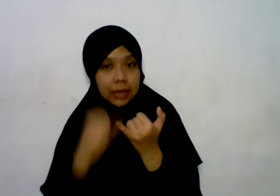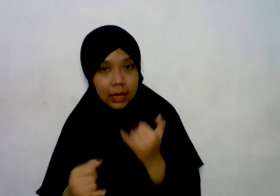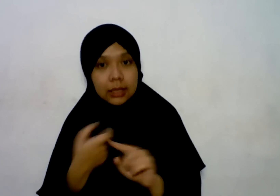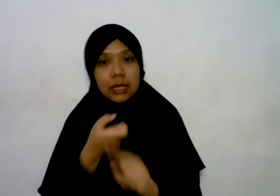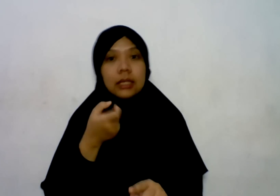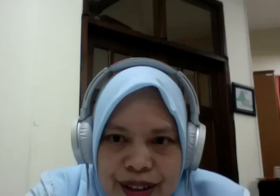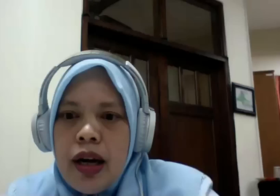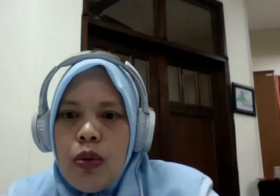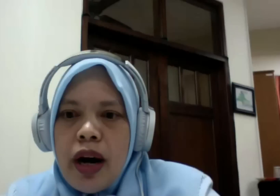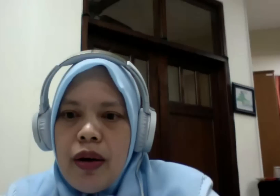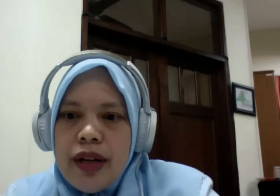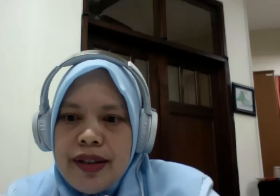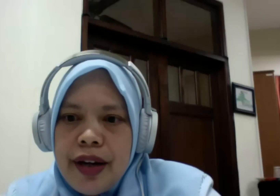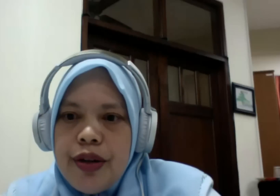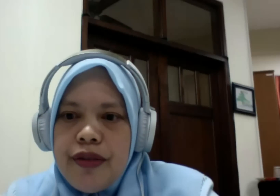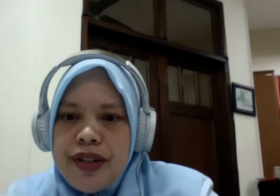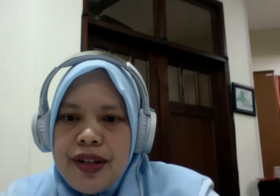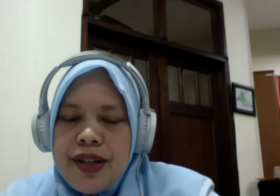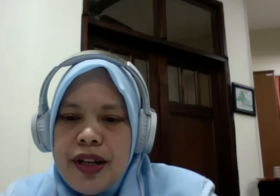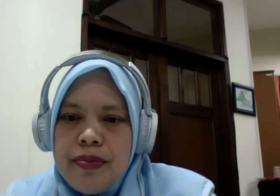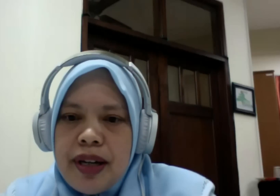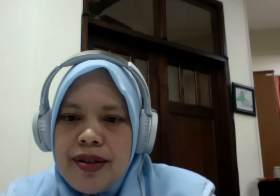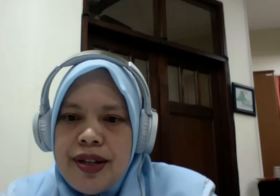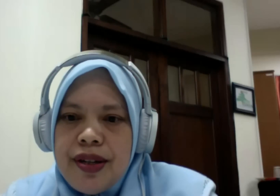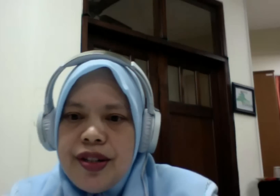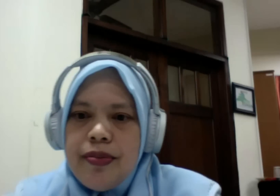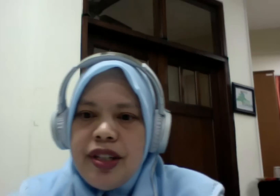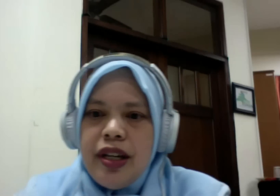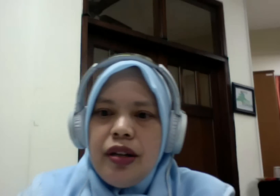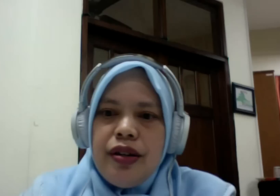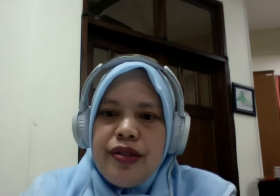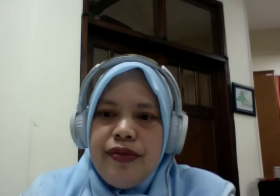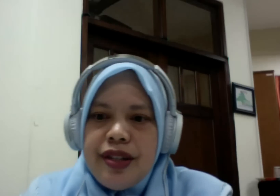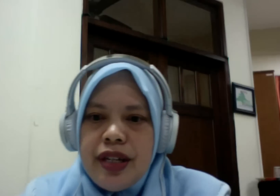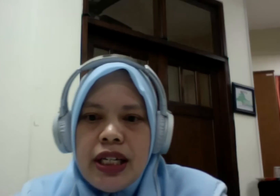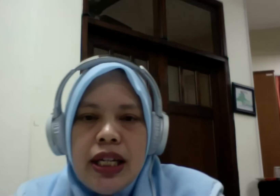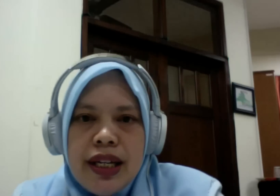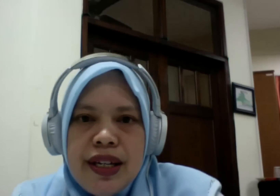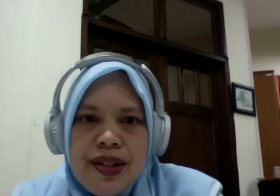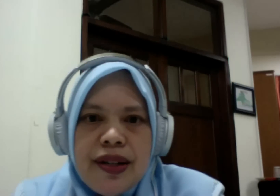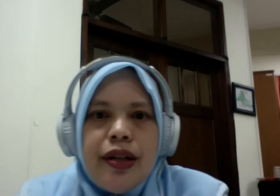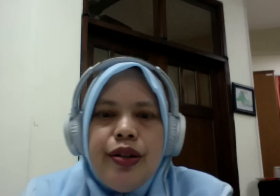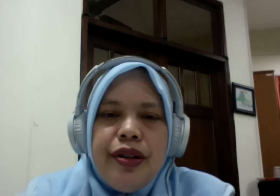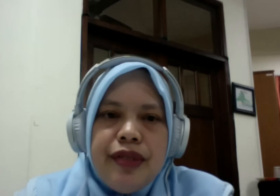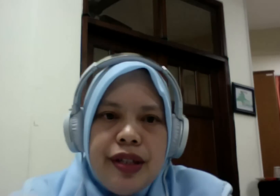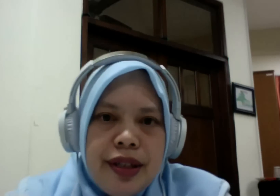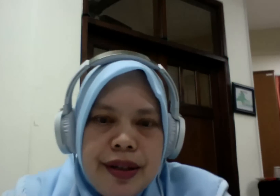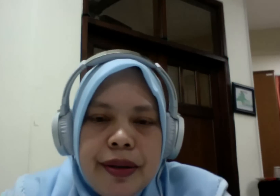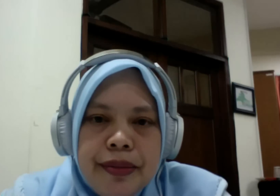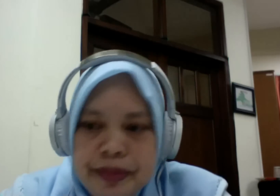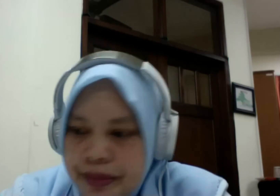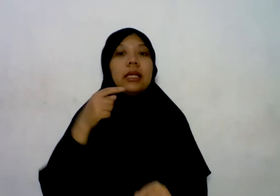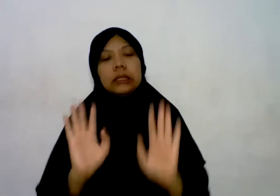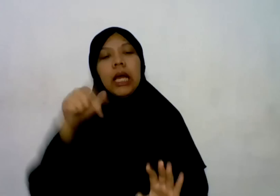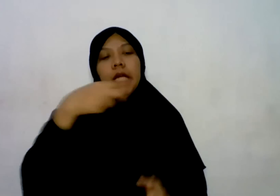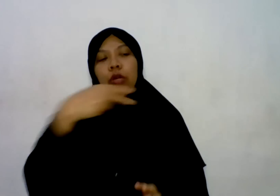to Mr. Tohari. Why only 10 universities that practice the disability inclusiveness in Indonesian universities?